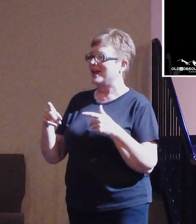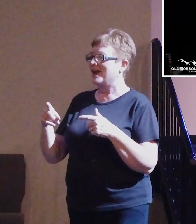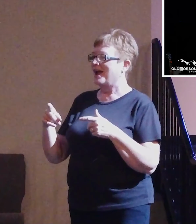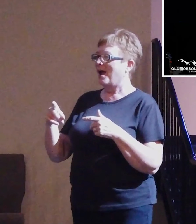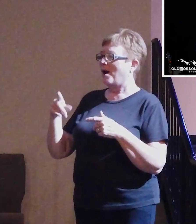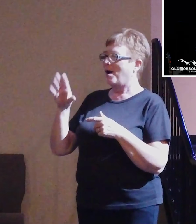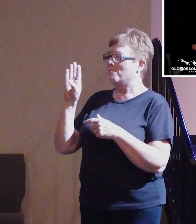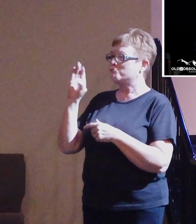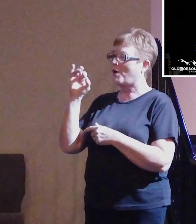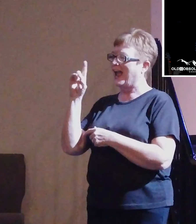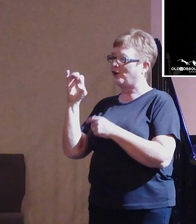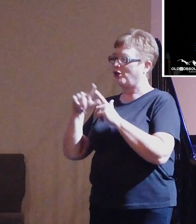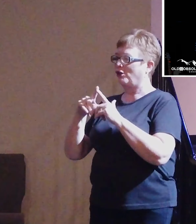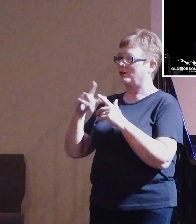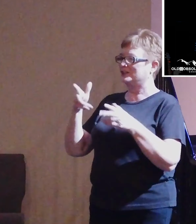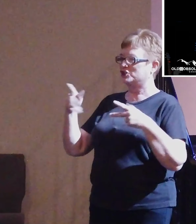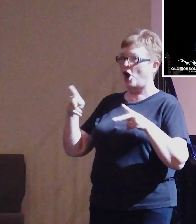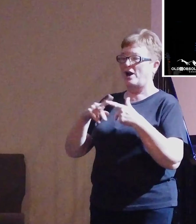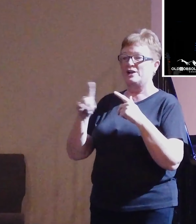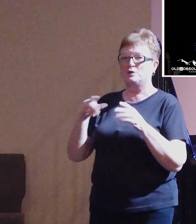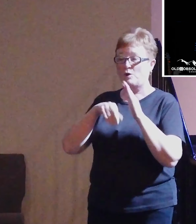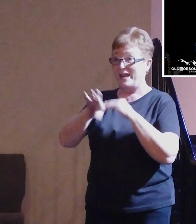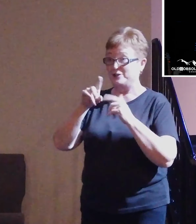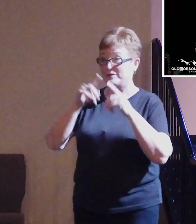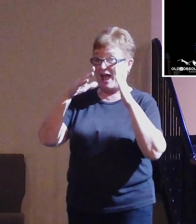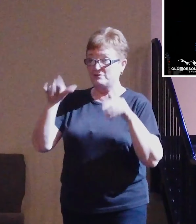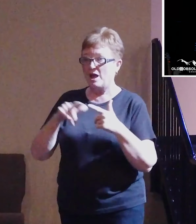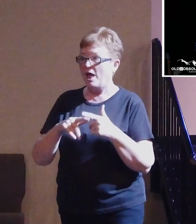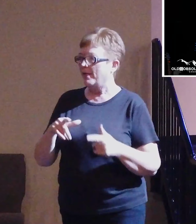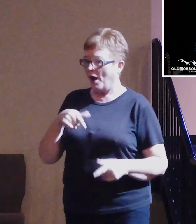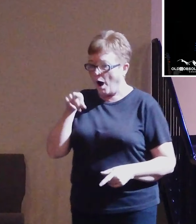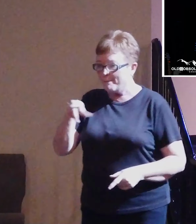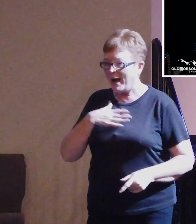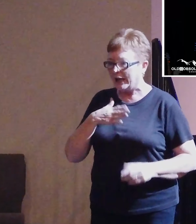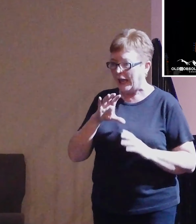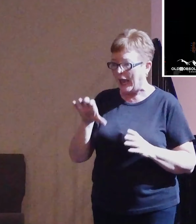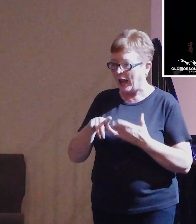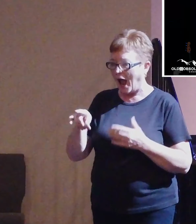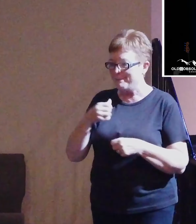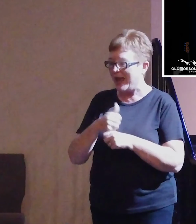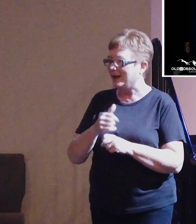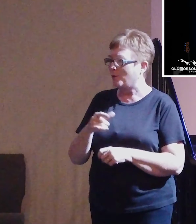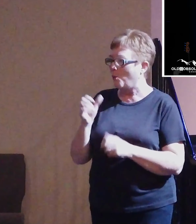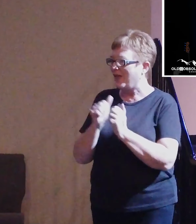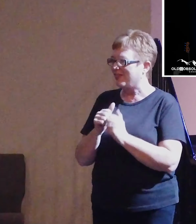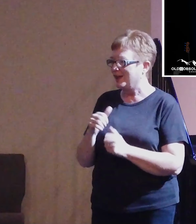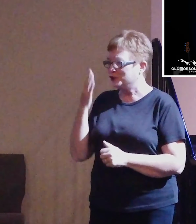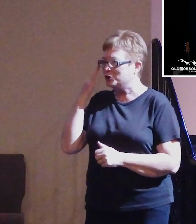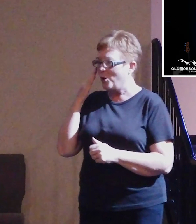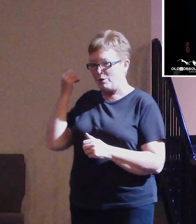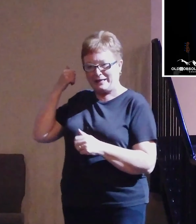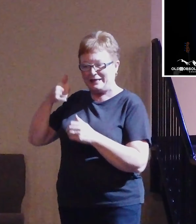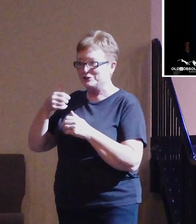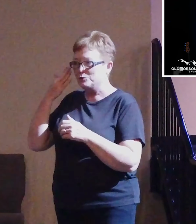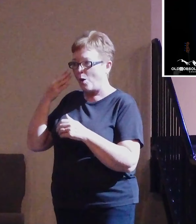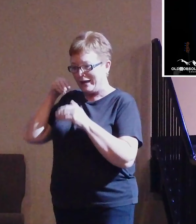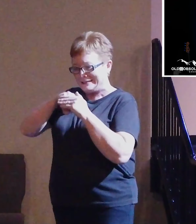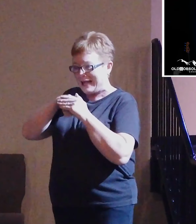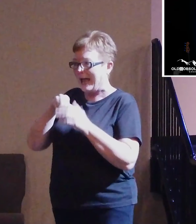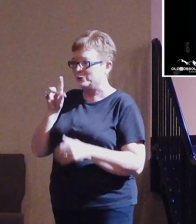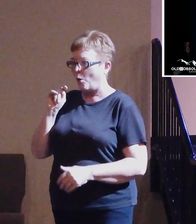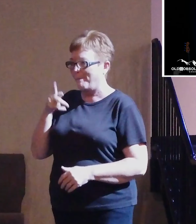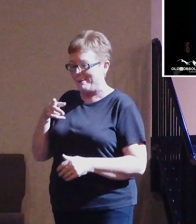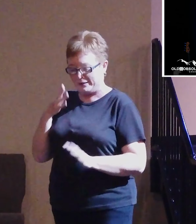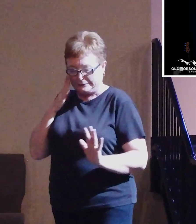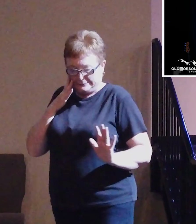might have been and she shows up at this lady's house in the church and lo and behold, there is the cake sitting on the table. So of course